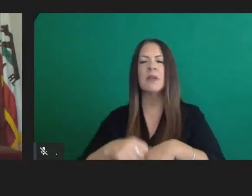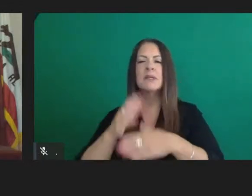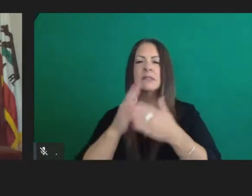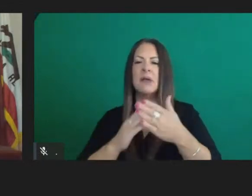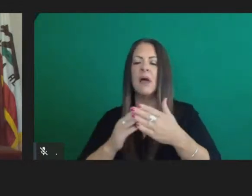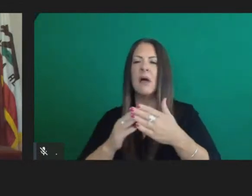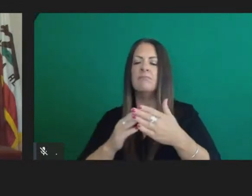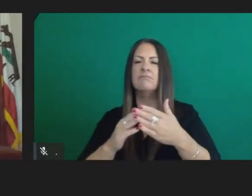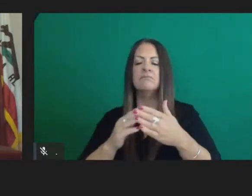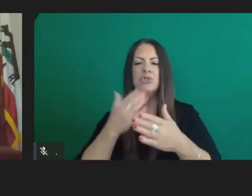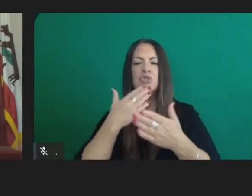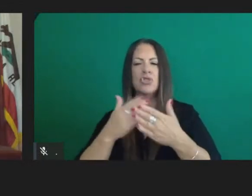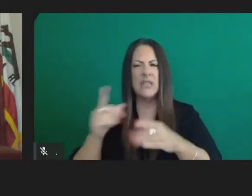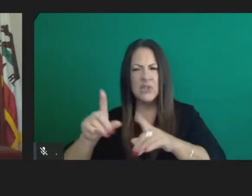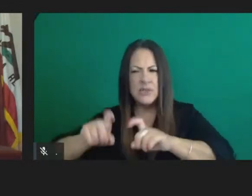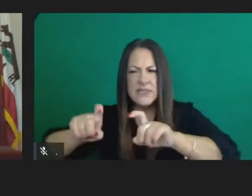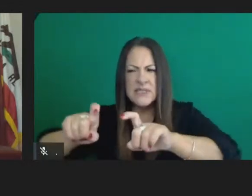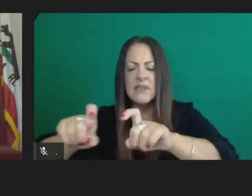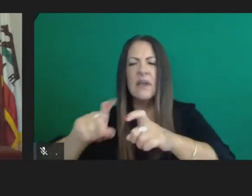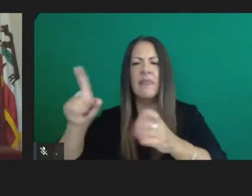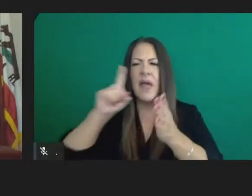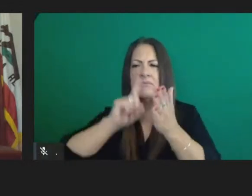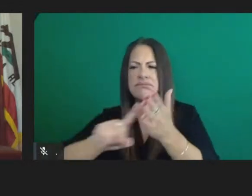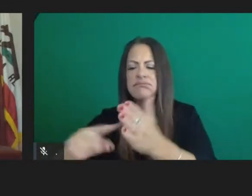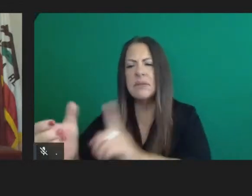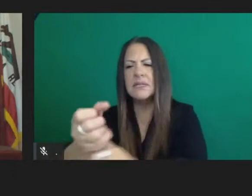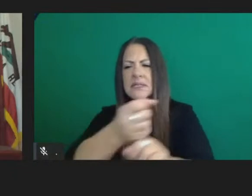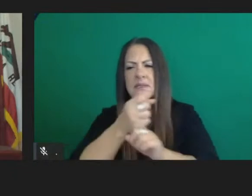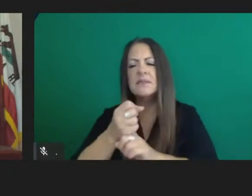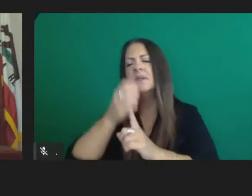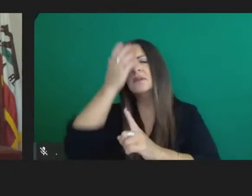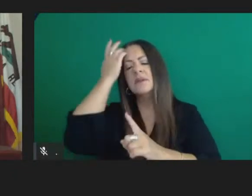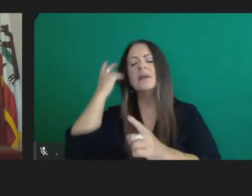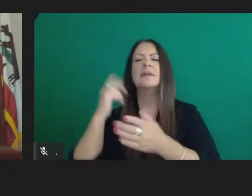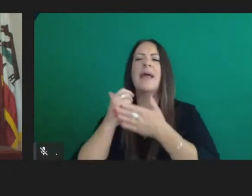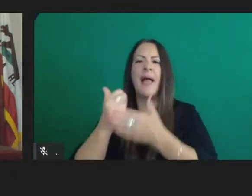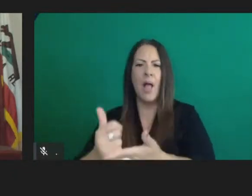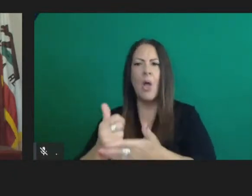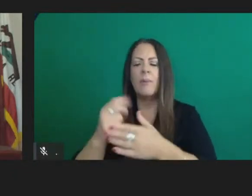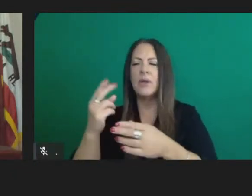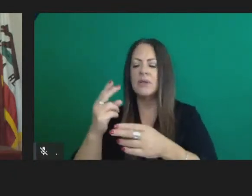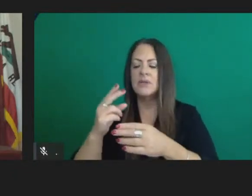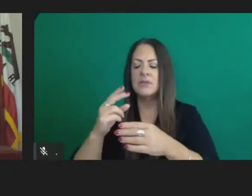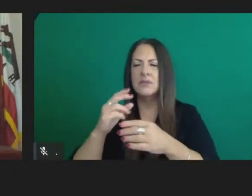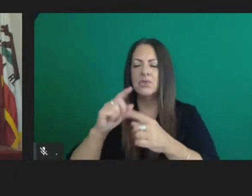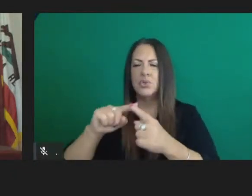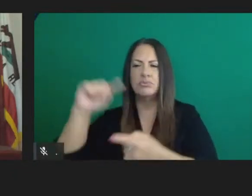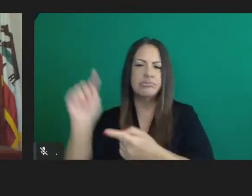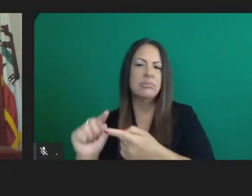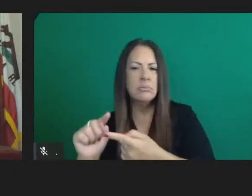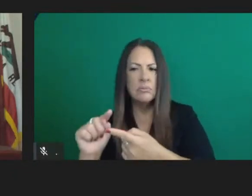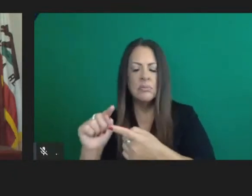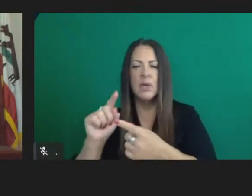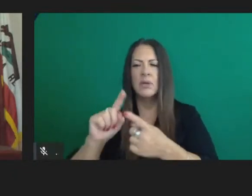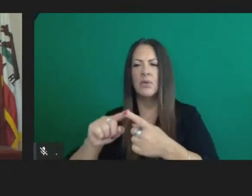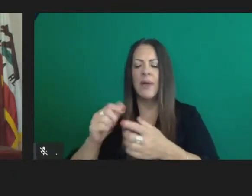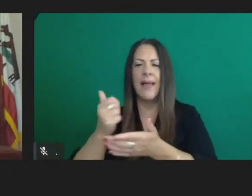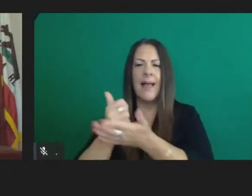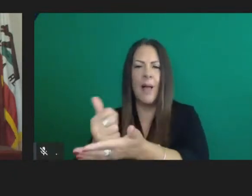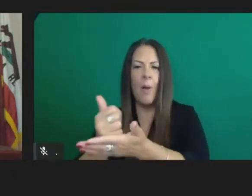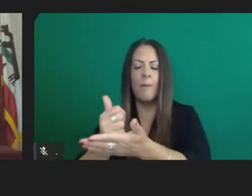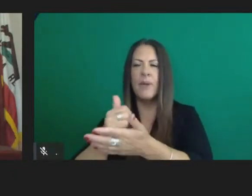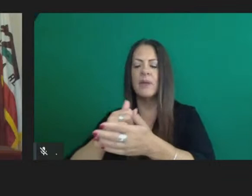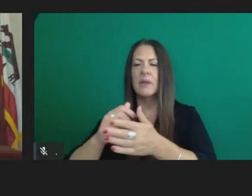a great deal of testing, they're going to find cases, and they're going to continue to use that case finding as a way to box in the virus